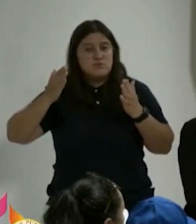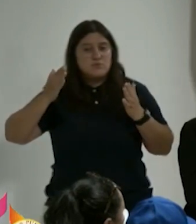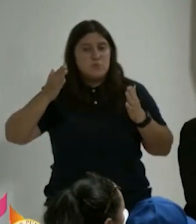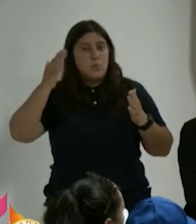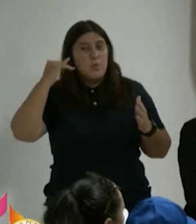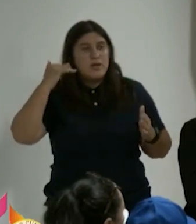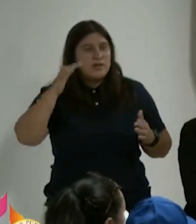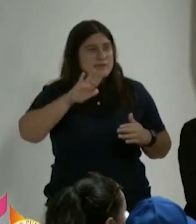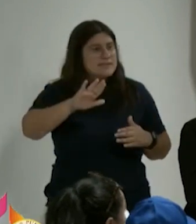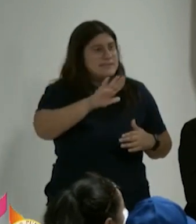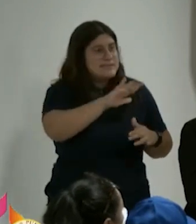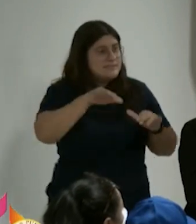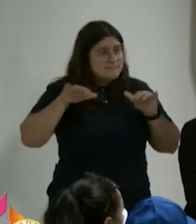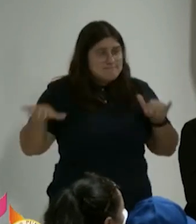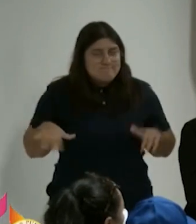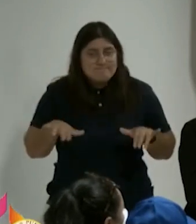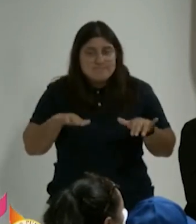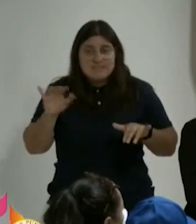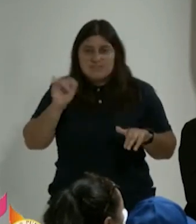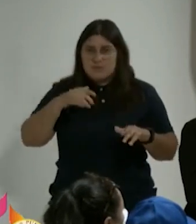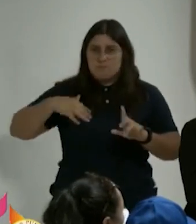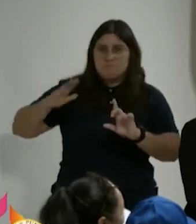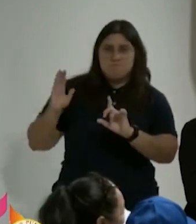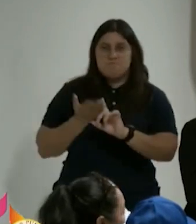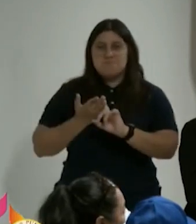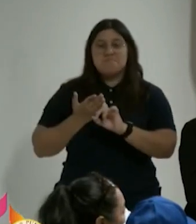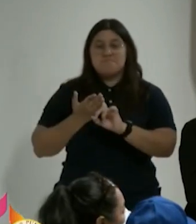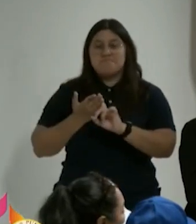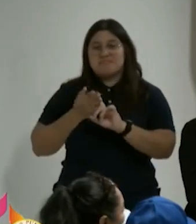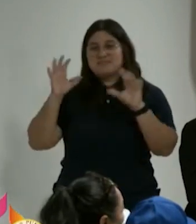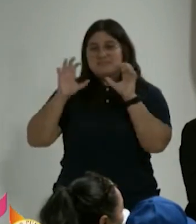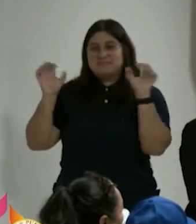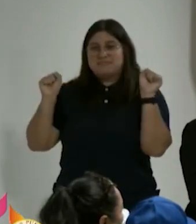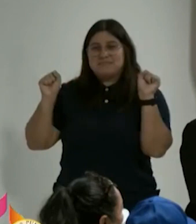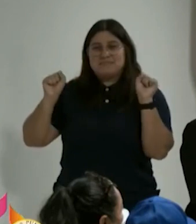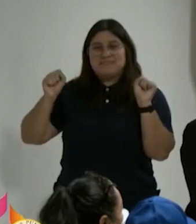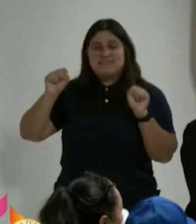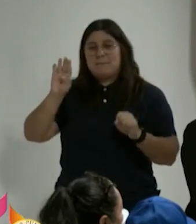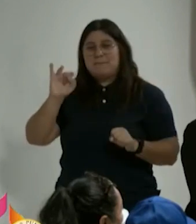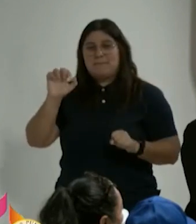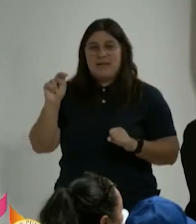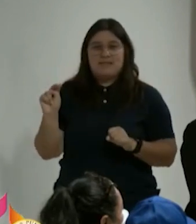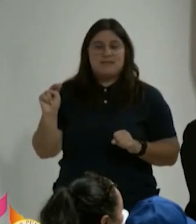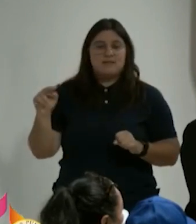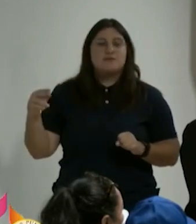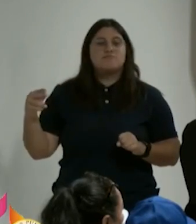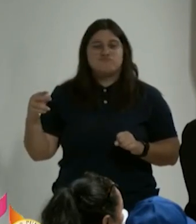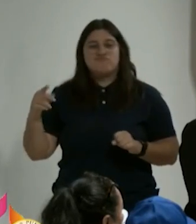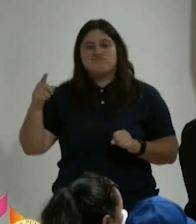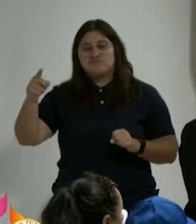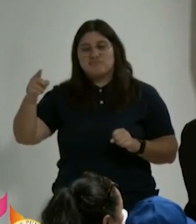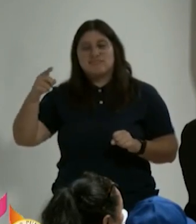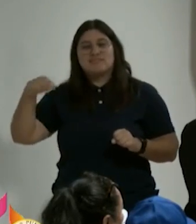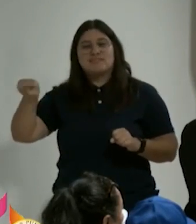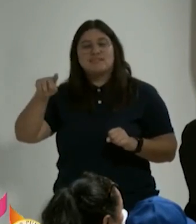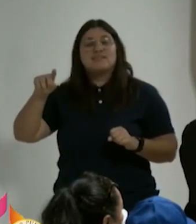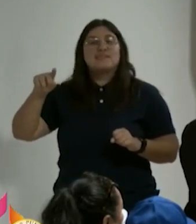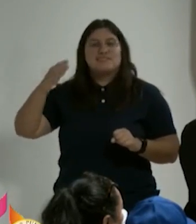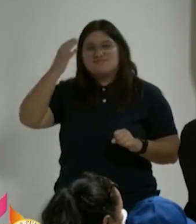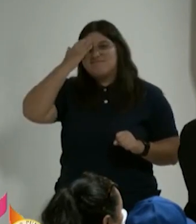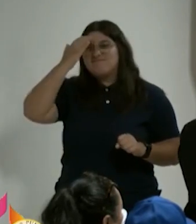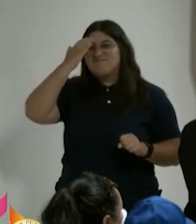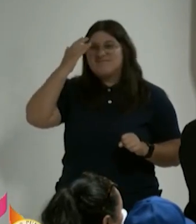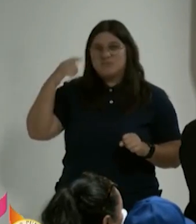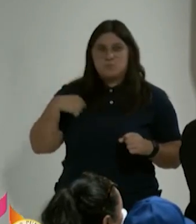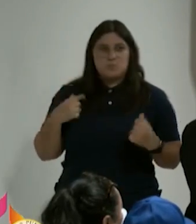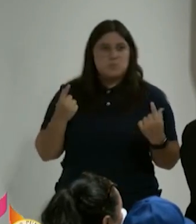she did in convincing President Biden, who's there for our veterans as well. President Biden knows more than anyone what it's